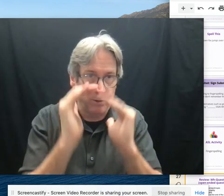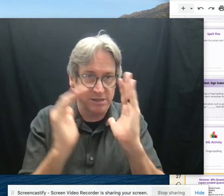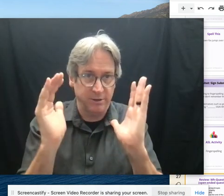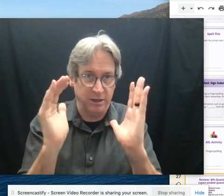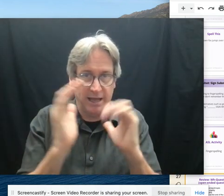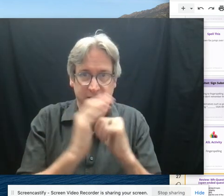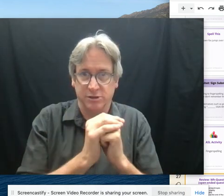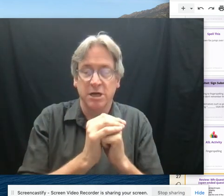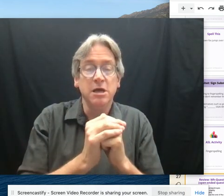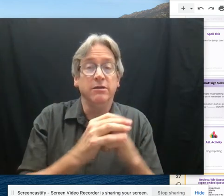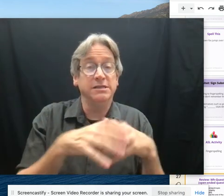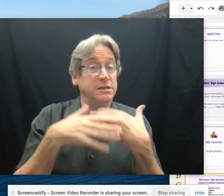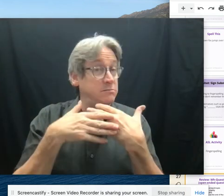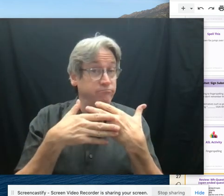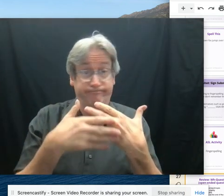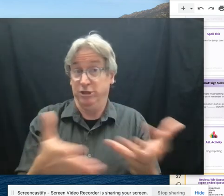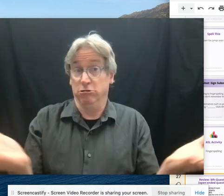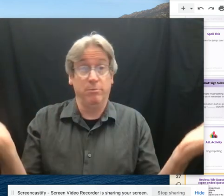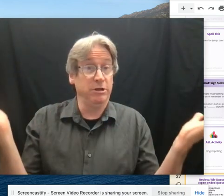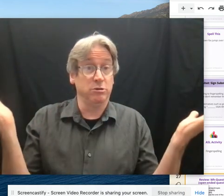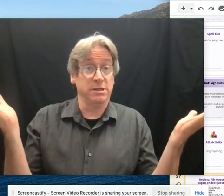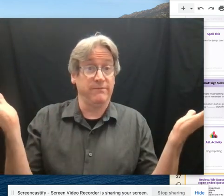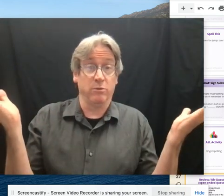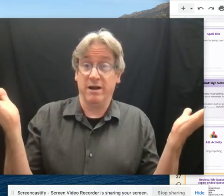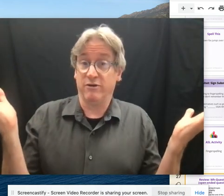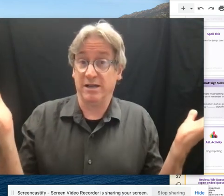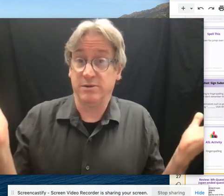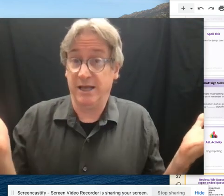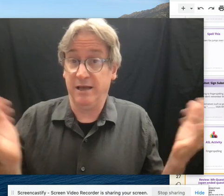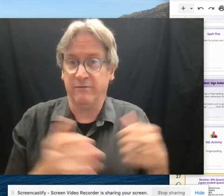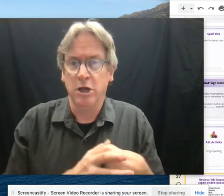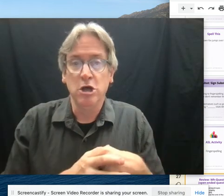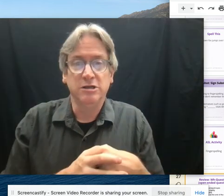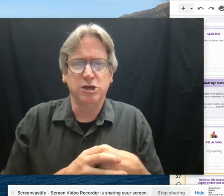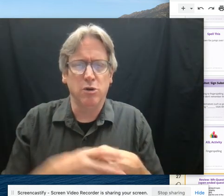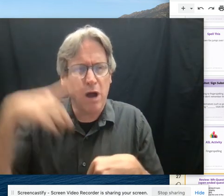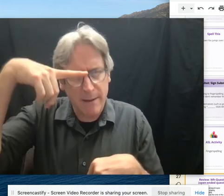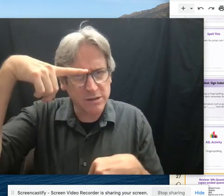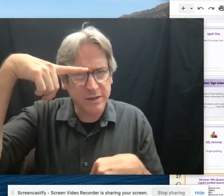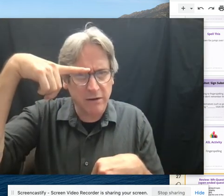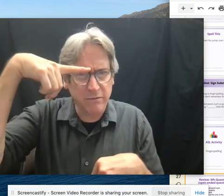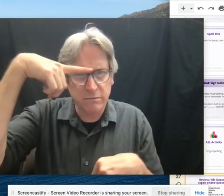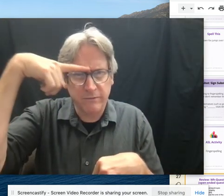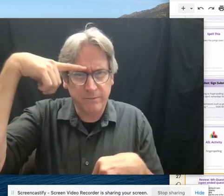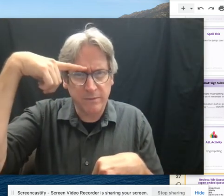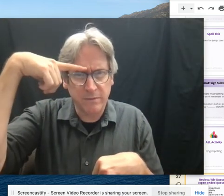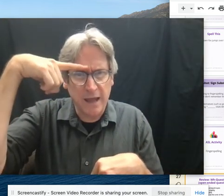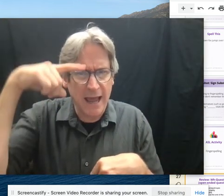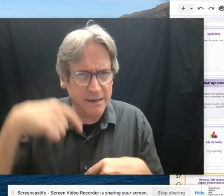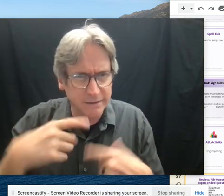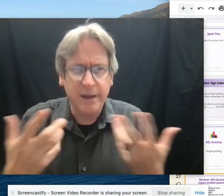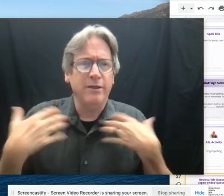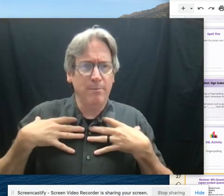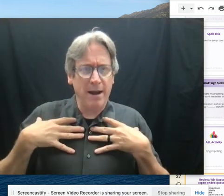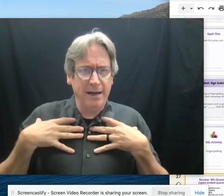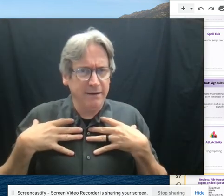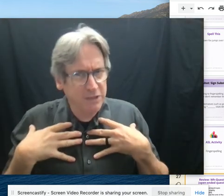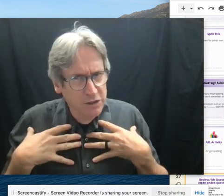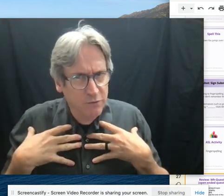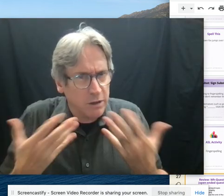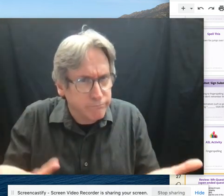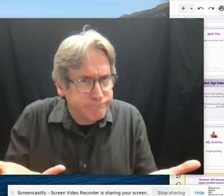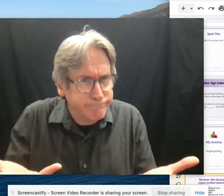two possible answers. This is you're opening doors up for whatever answer they give. So eyebrows go down, the body